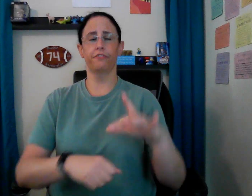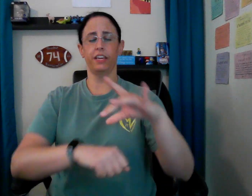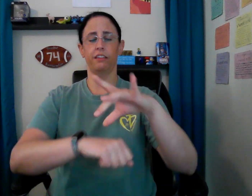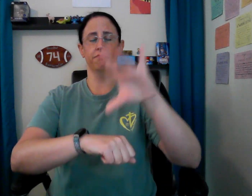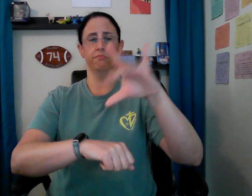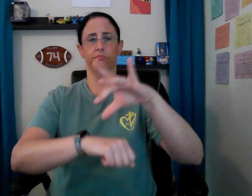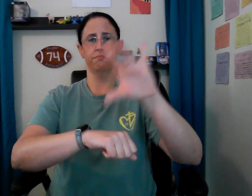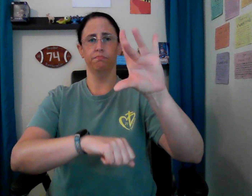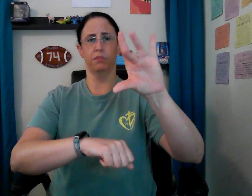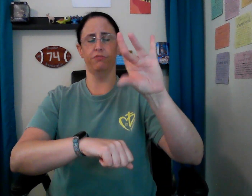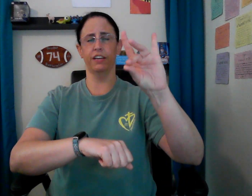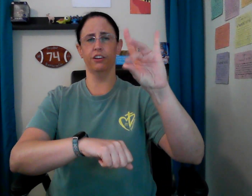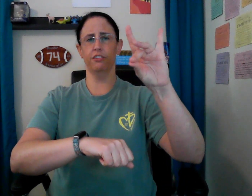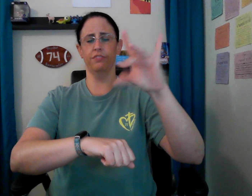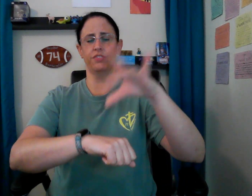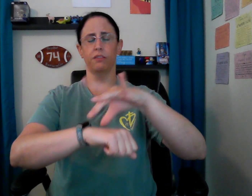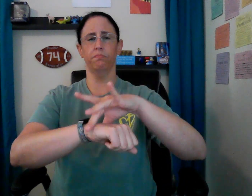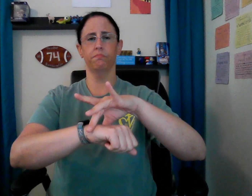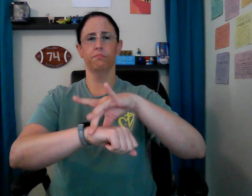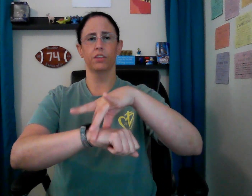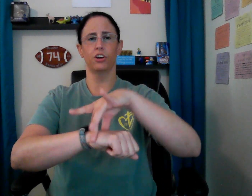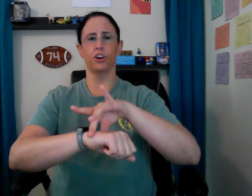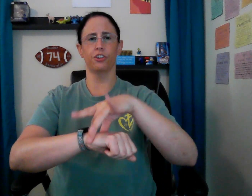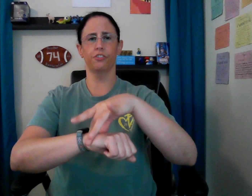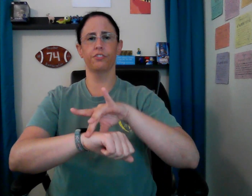Geography, middle finger and thumb, earth,